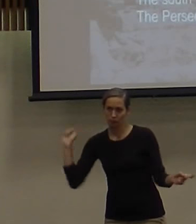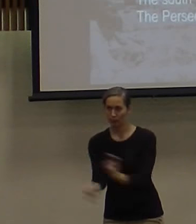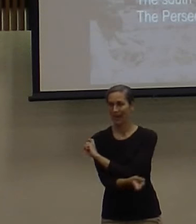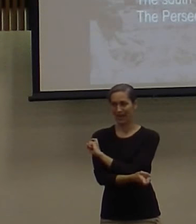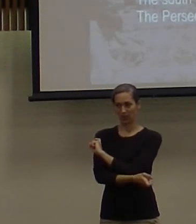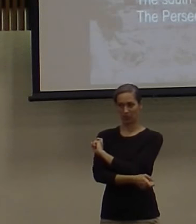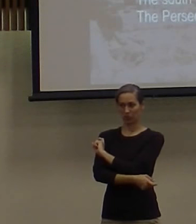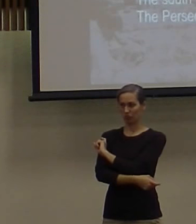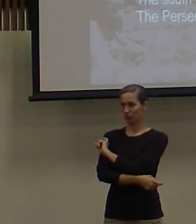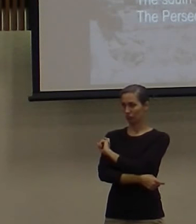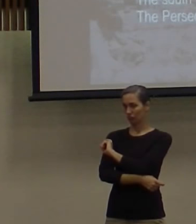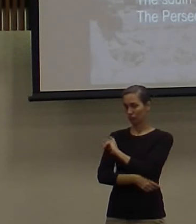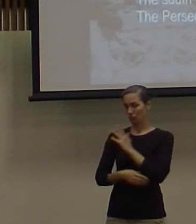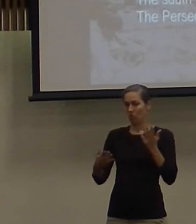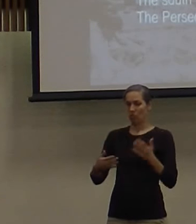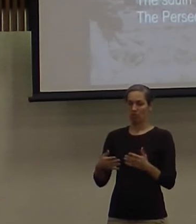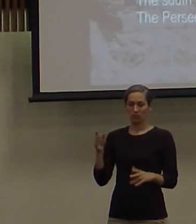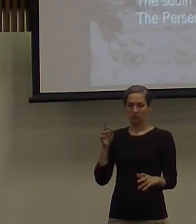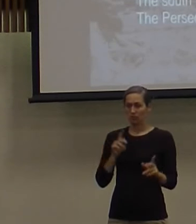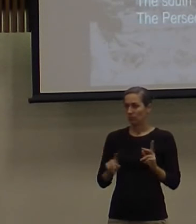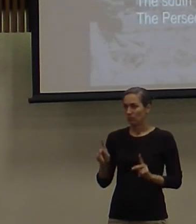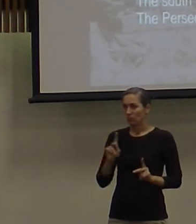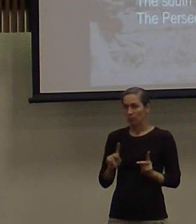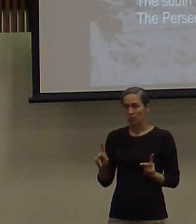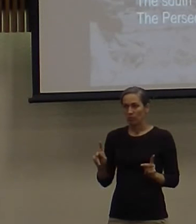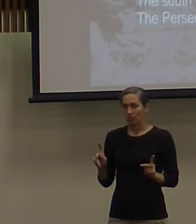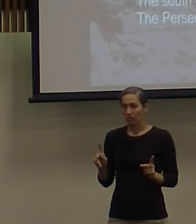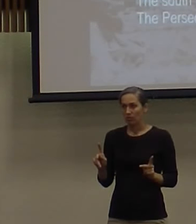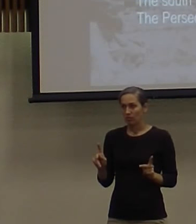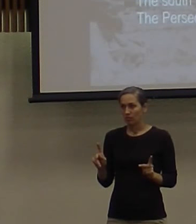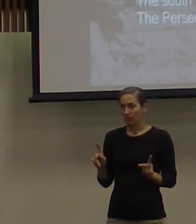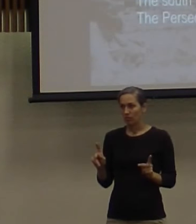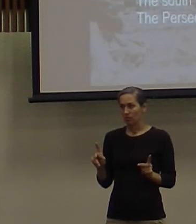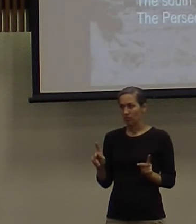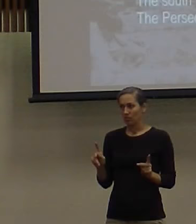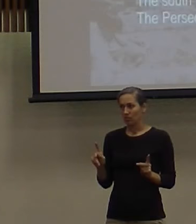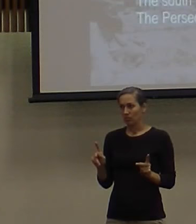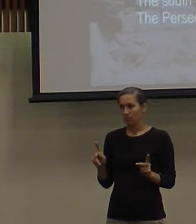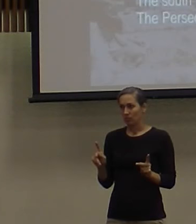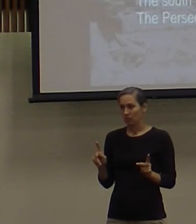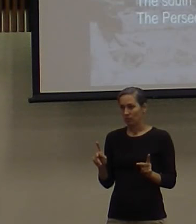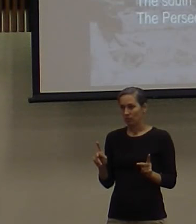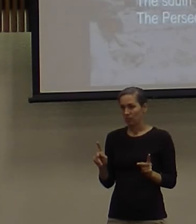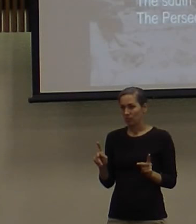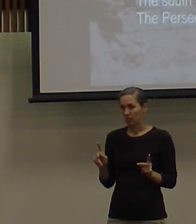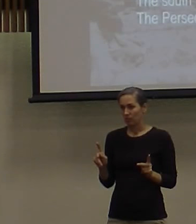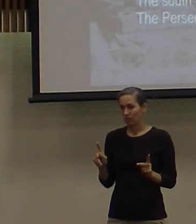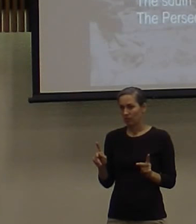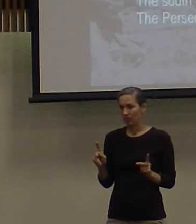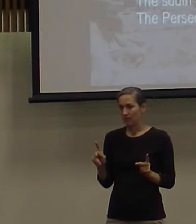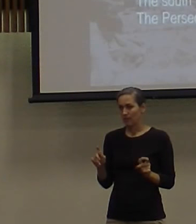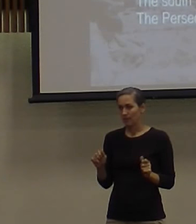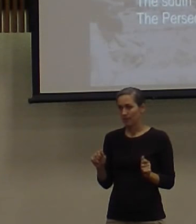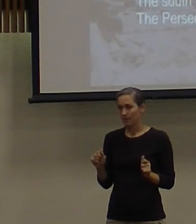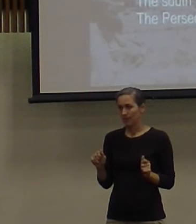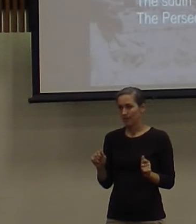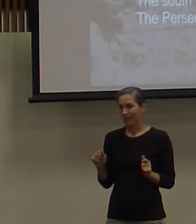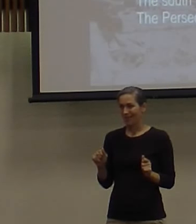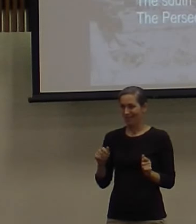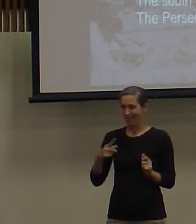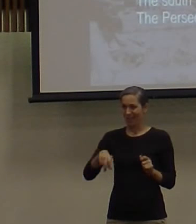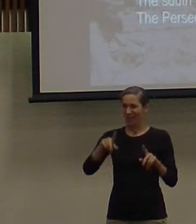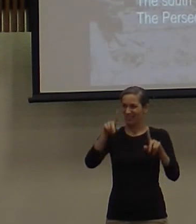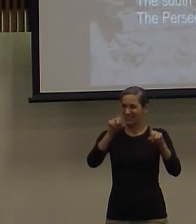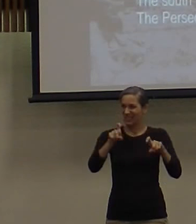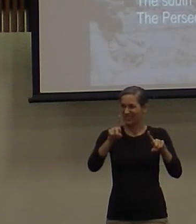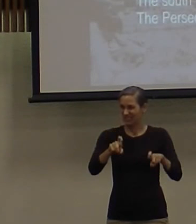no more freedom. So these people that their faith were put in test, and